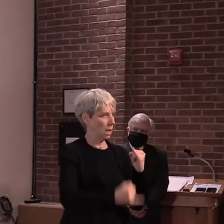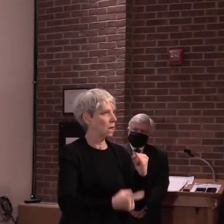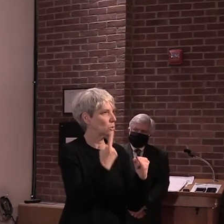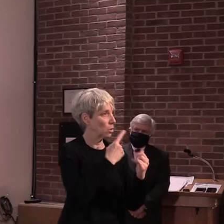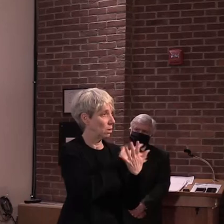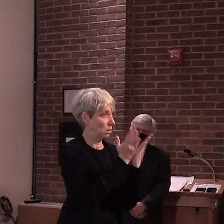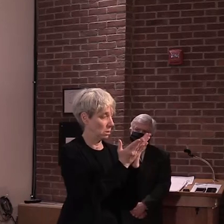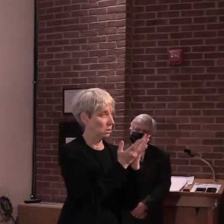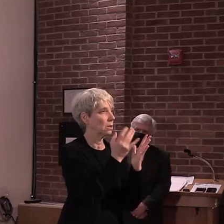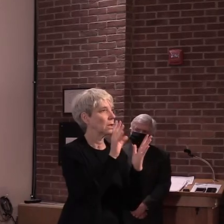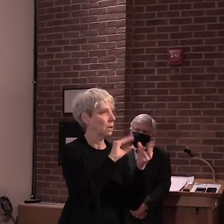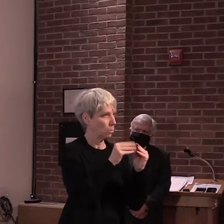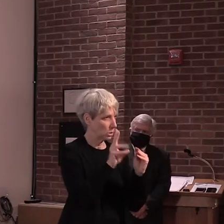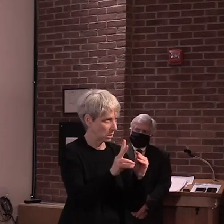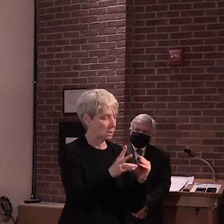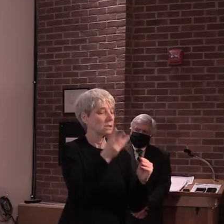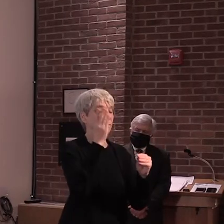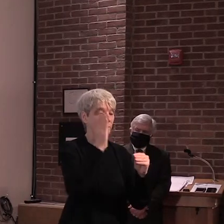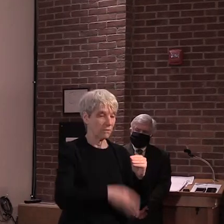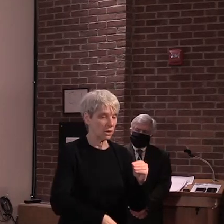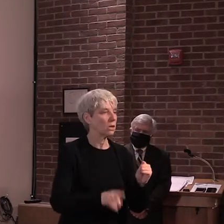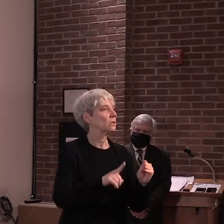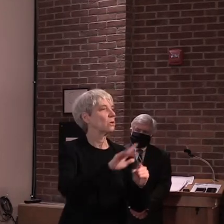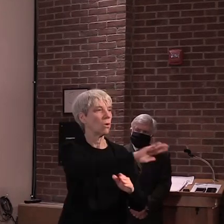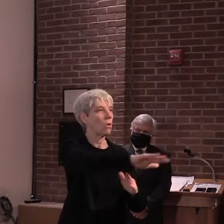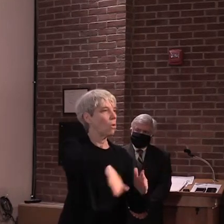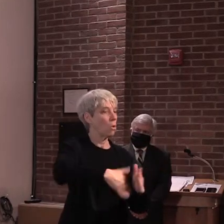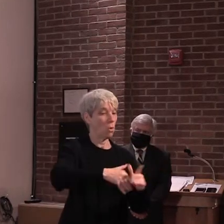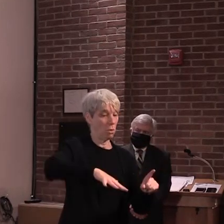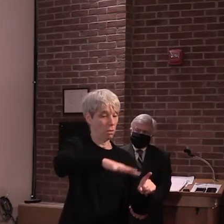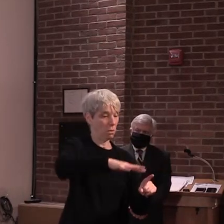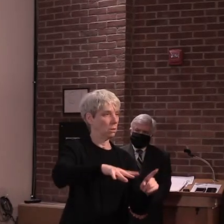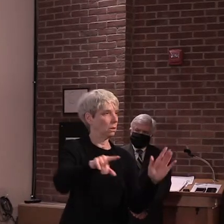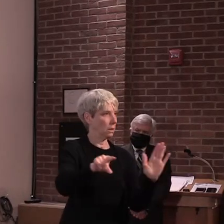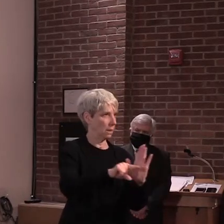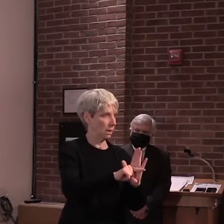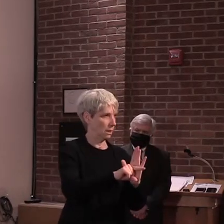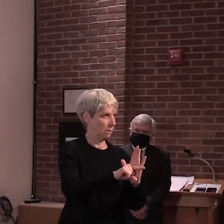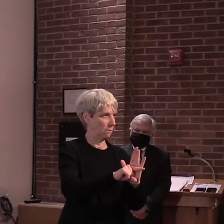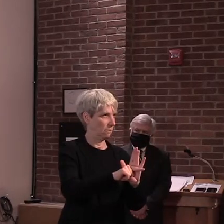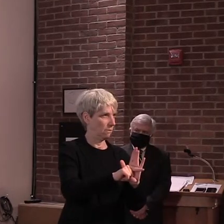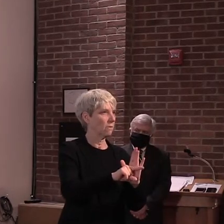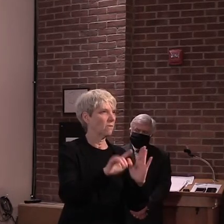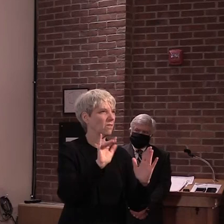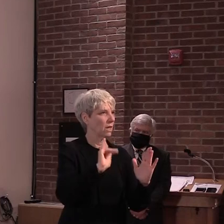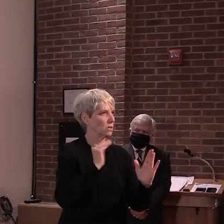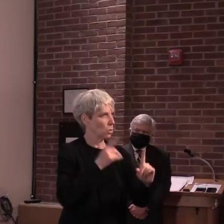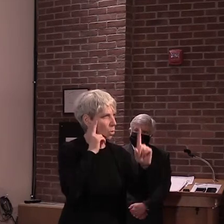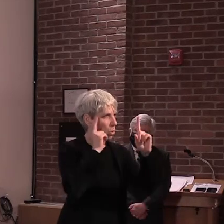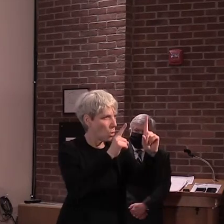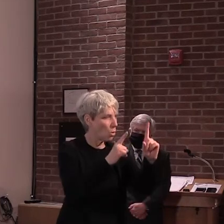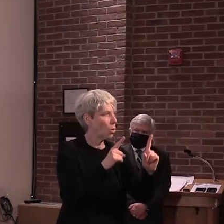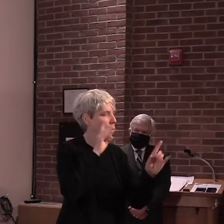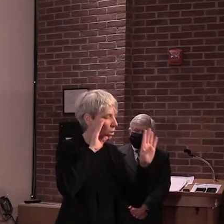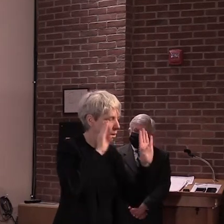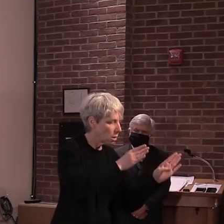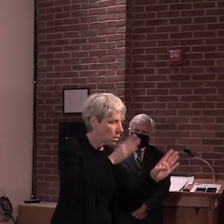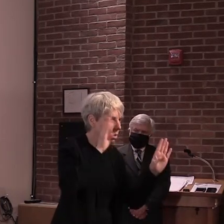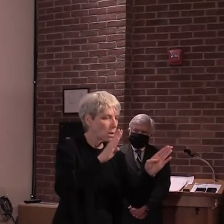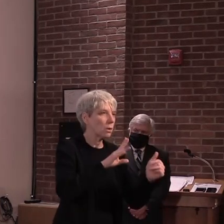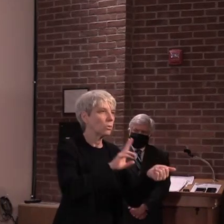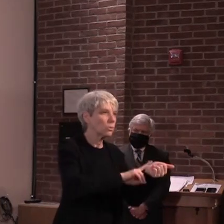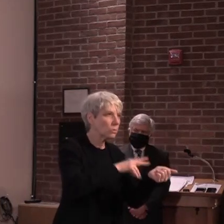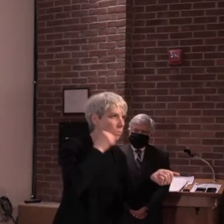been a strategic part of our approach to testing high-risk, vulnerable facilities or